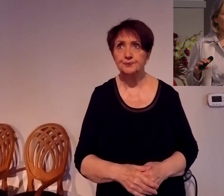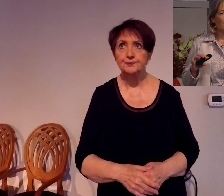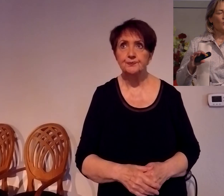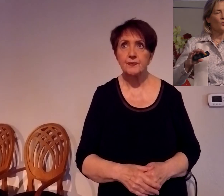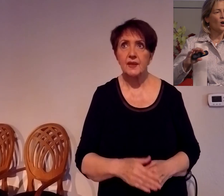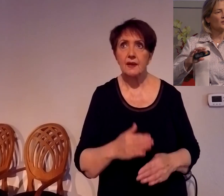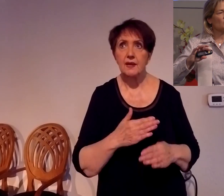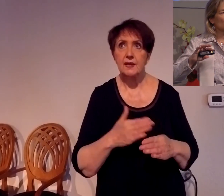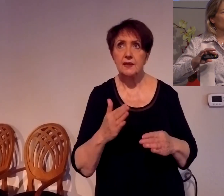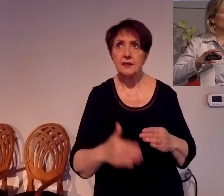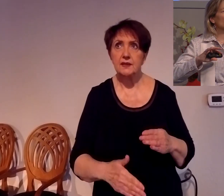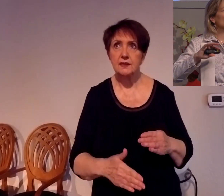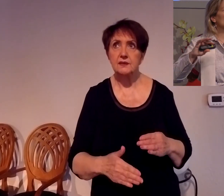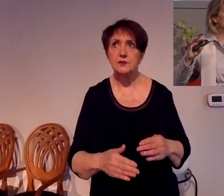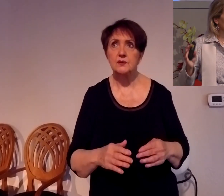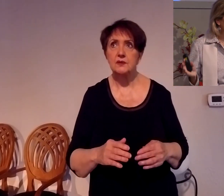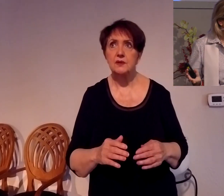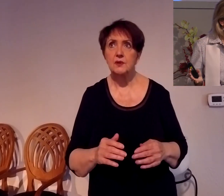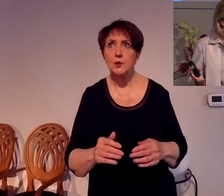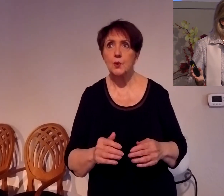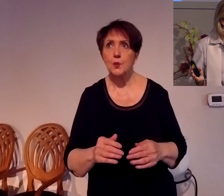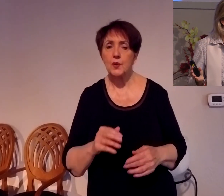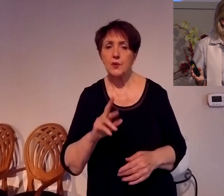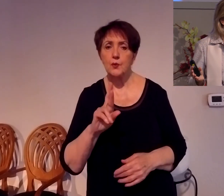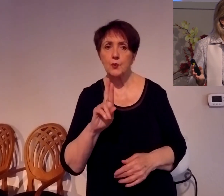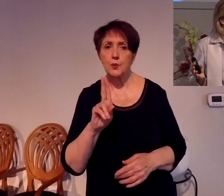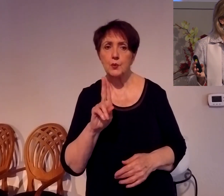end us with Rumi.